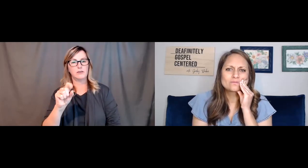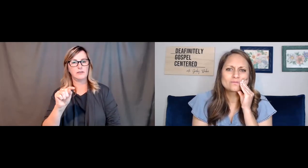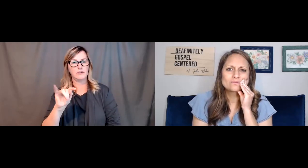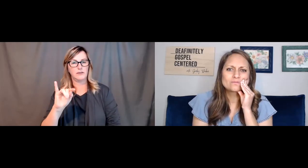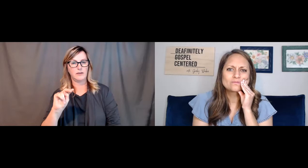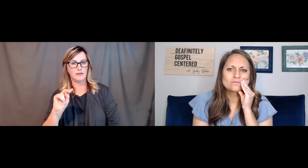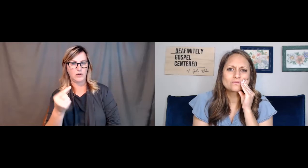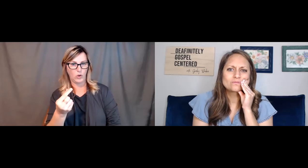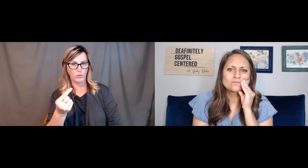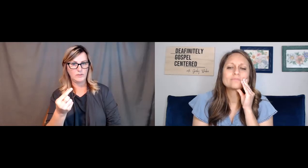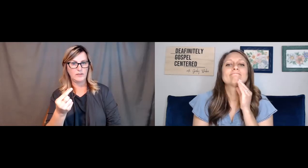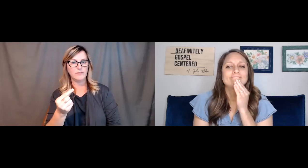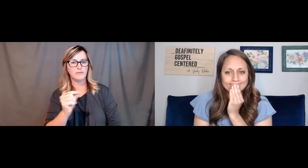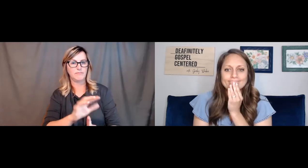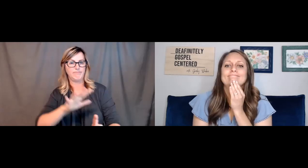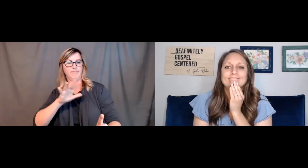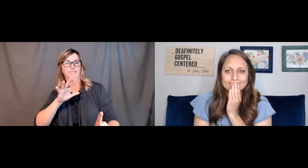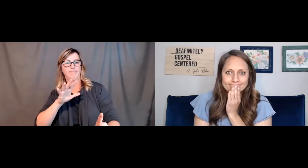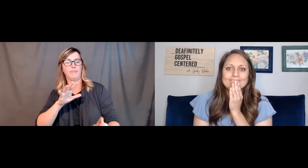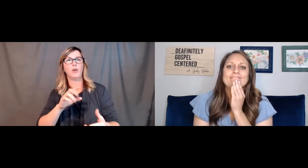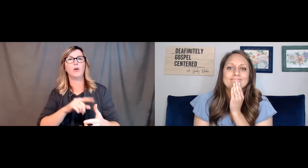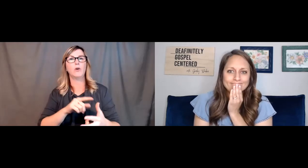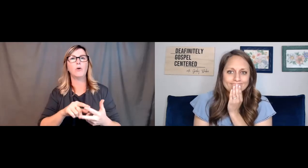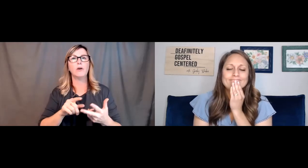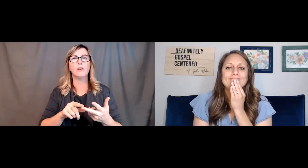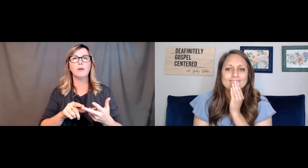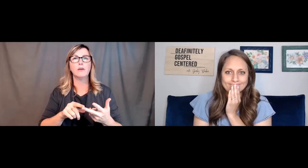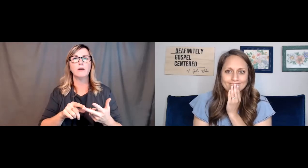Another one is ghosting.